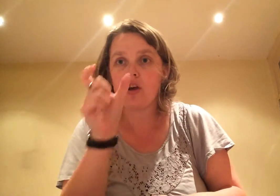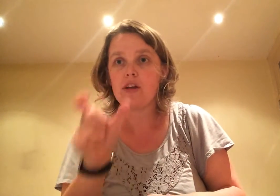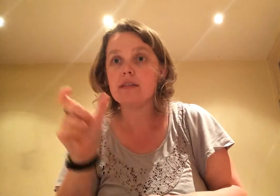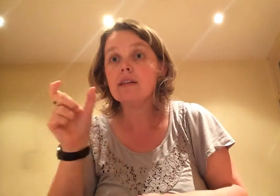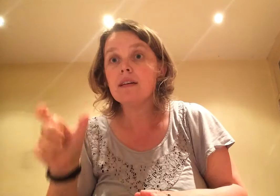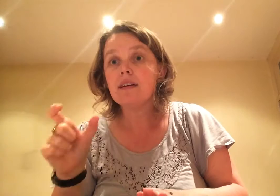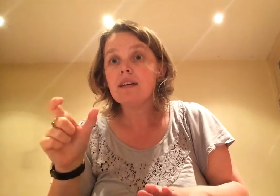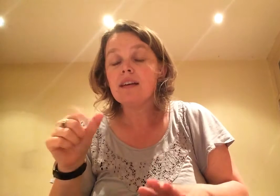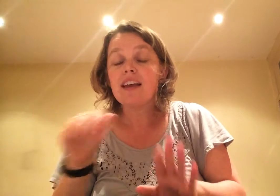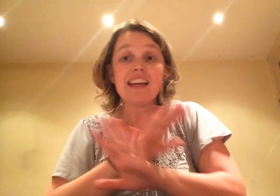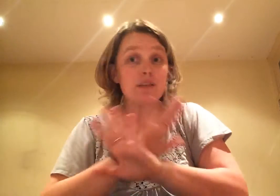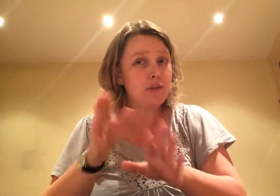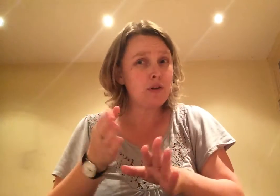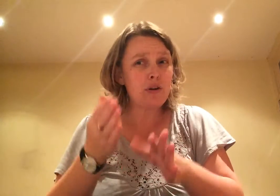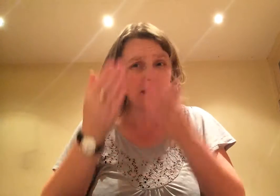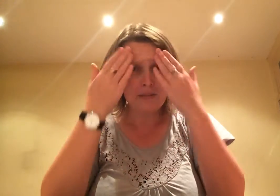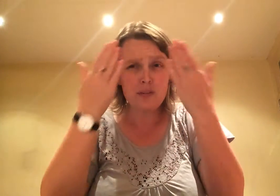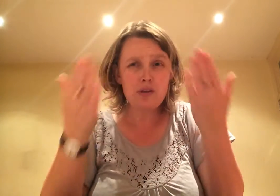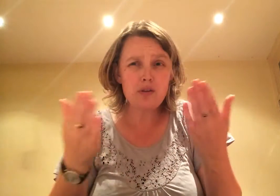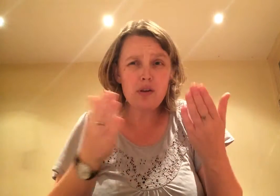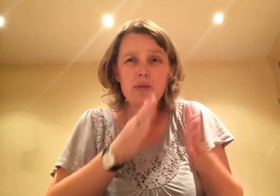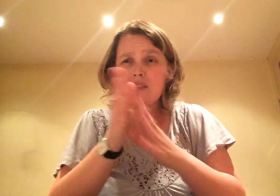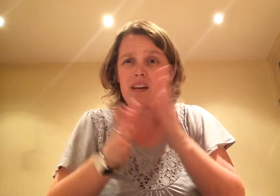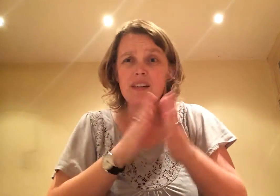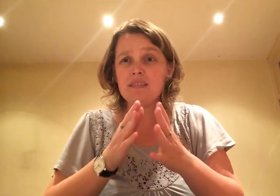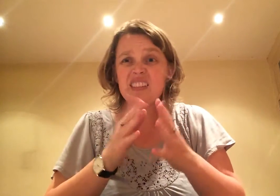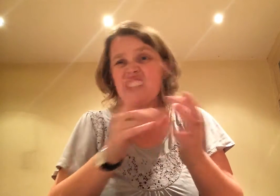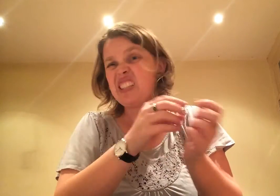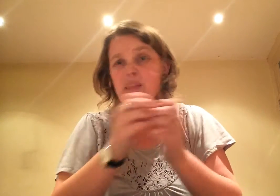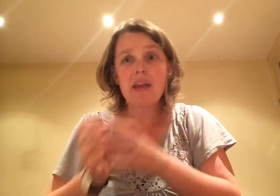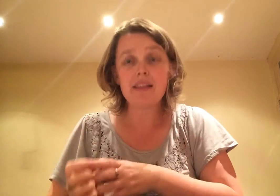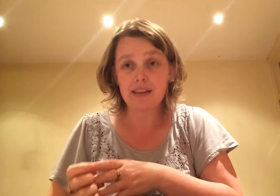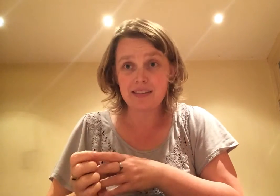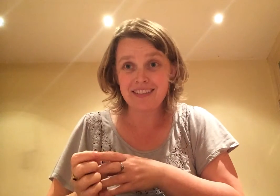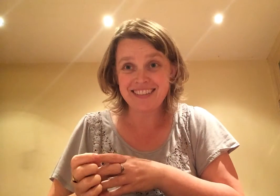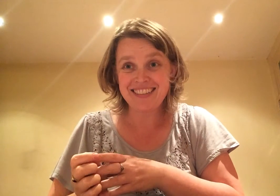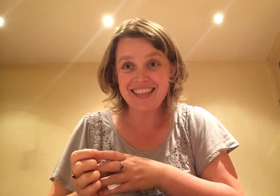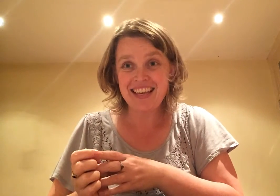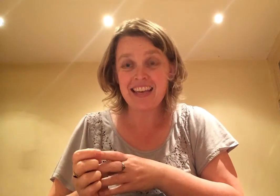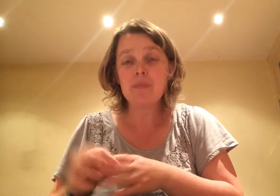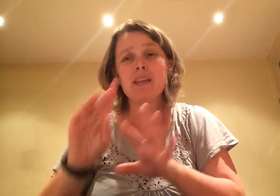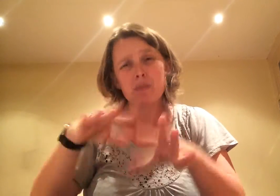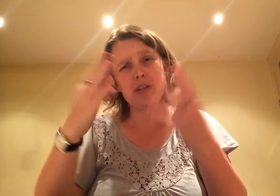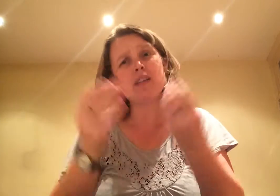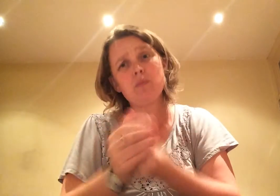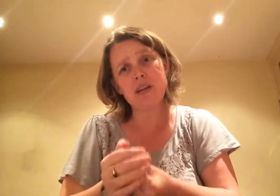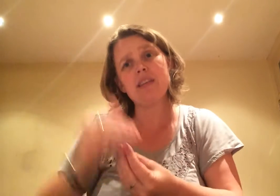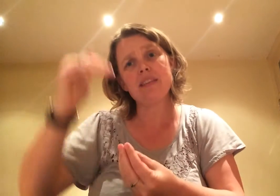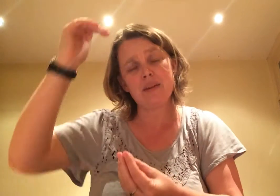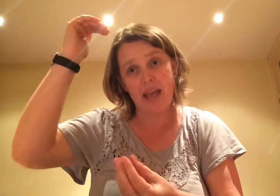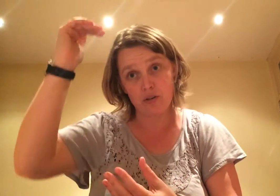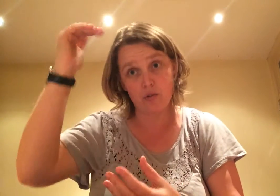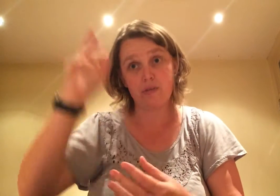word. And if you don't know a sign, you just spell it. Okay, especially with adults,